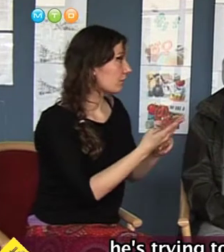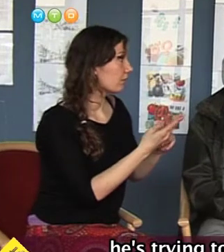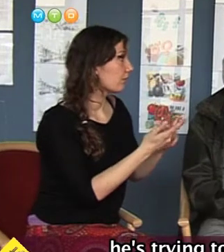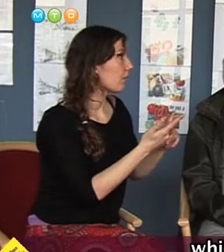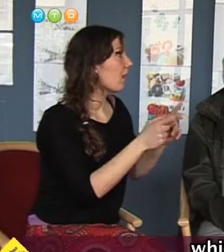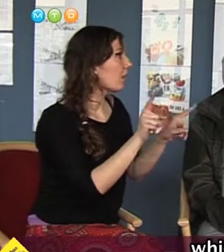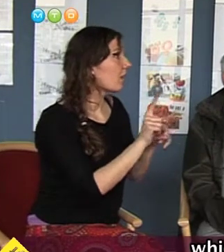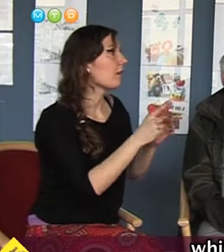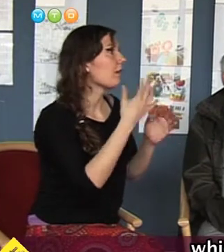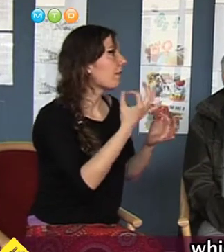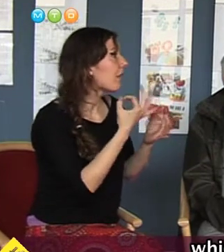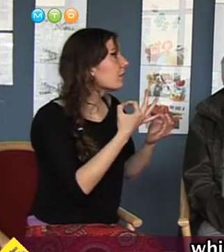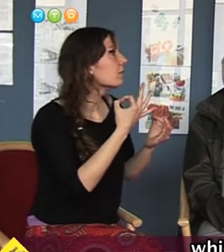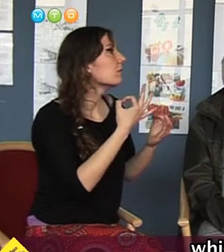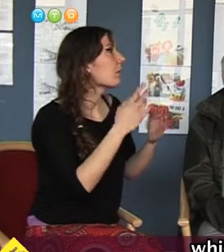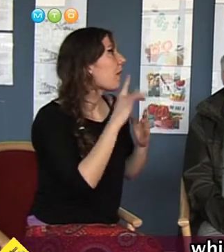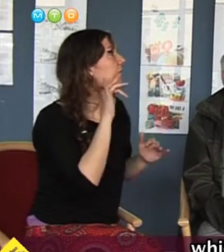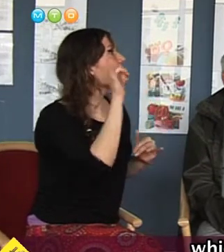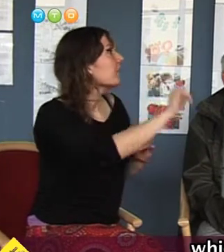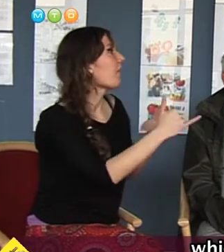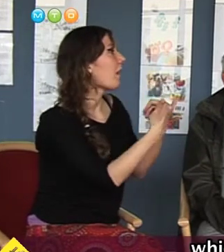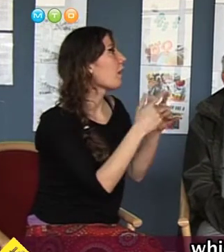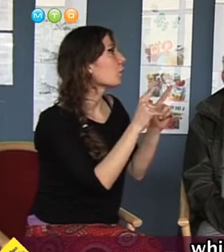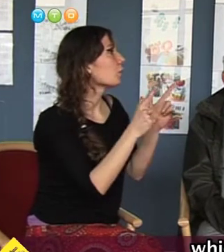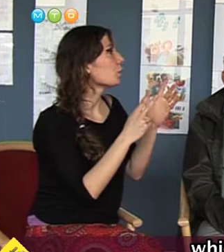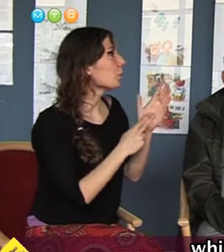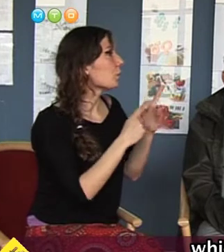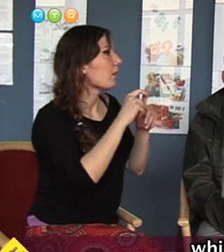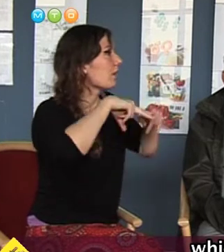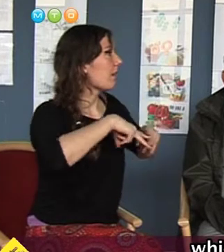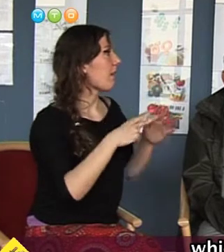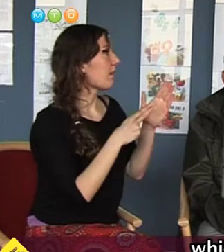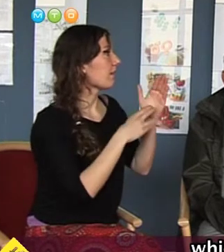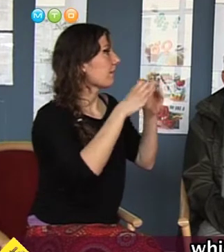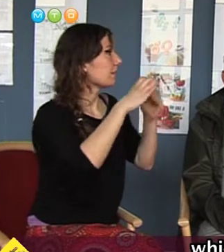Sundance, which is the festival in America.